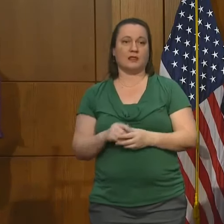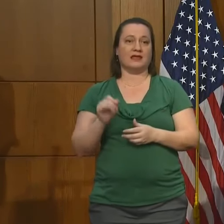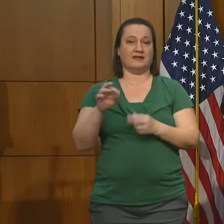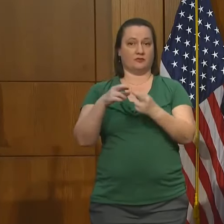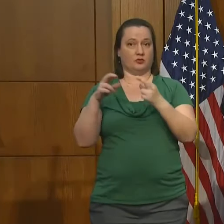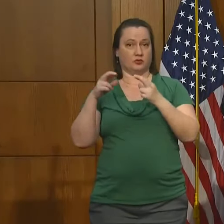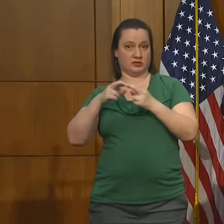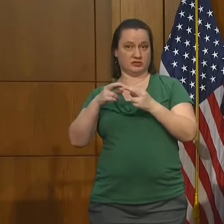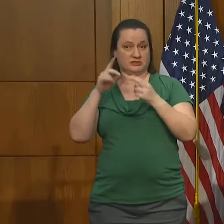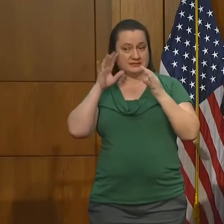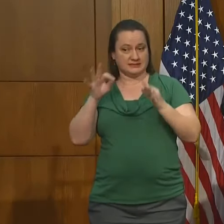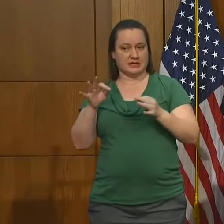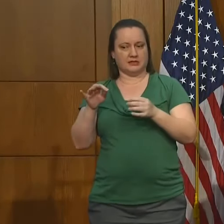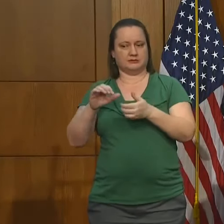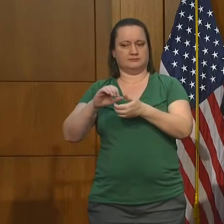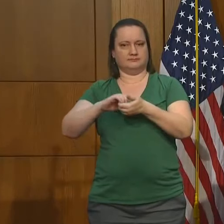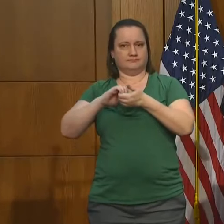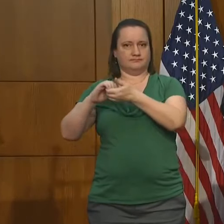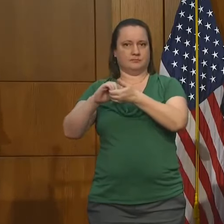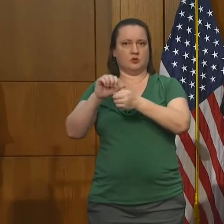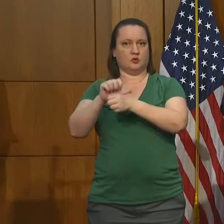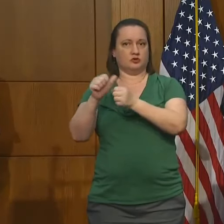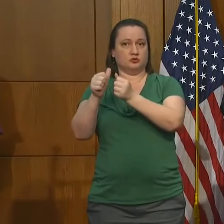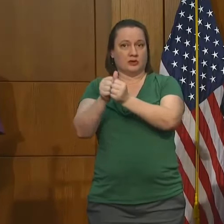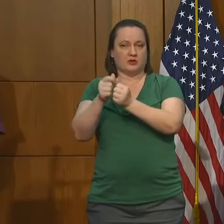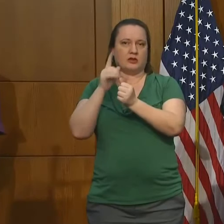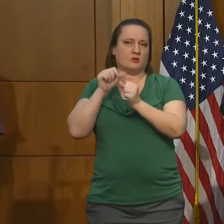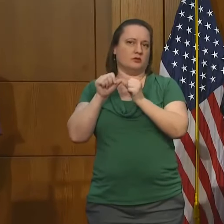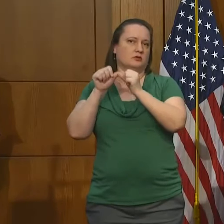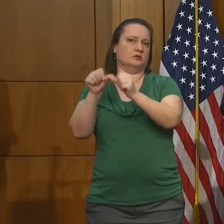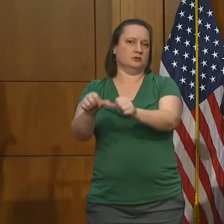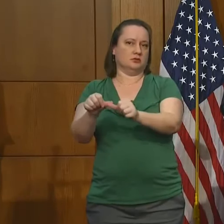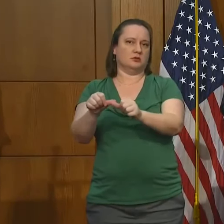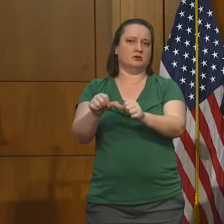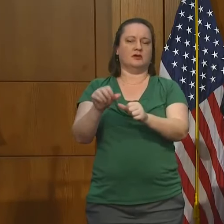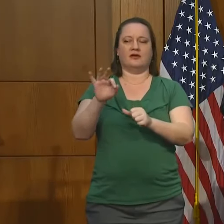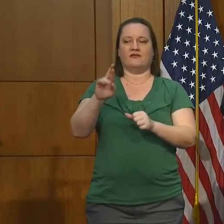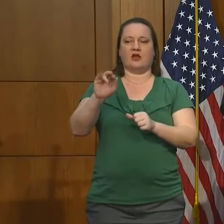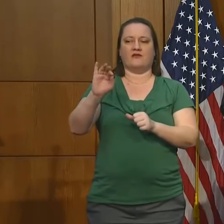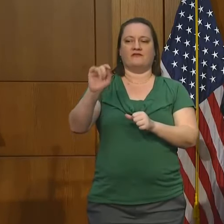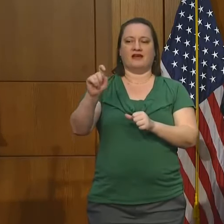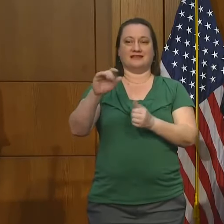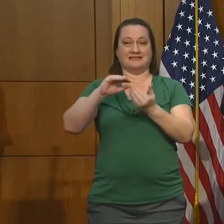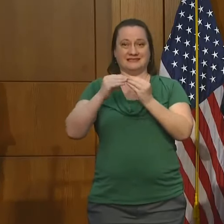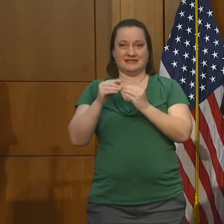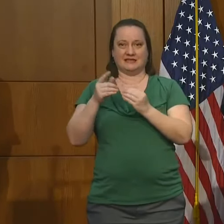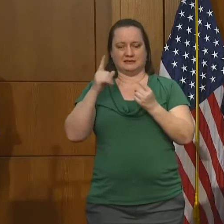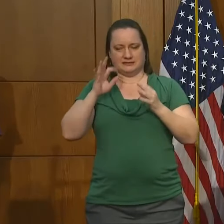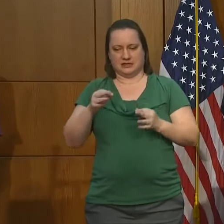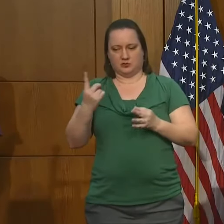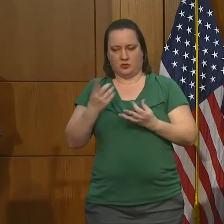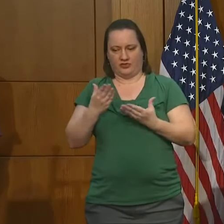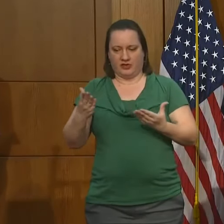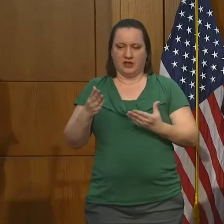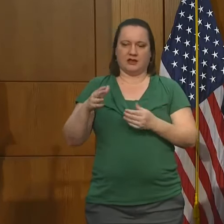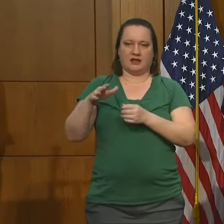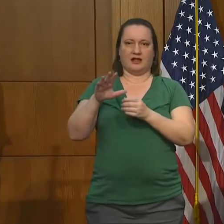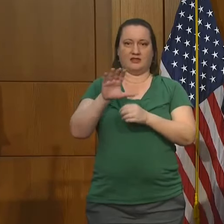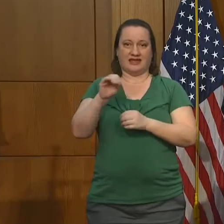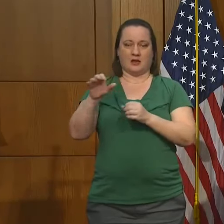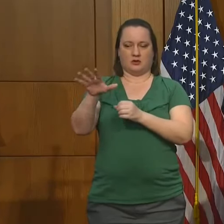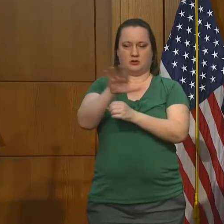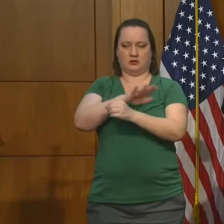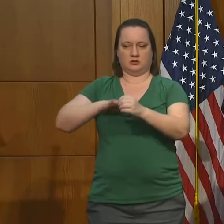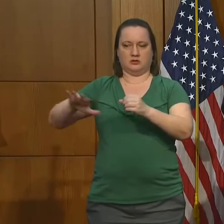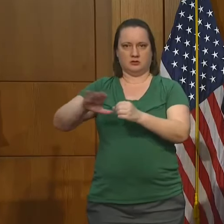that, that they do that, right? You don't want Fairfax City to do one thing and the county that surrounds it, Fairfax, doing another thing. So it's important that they act